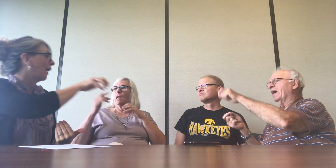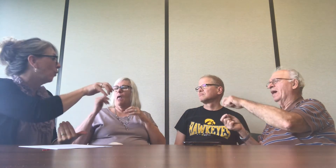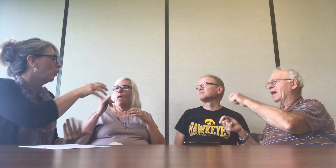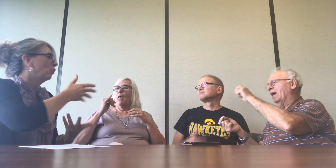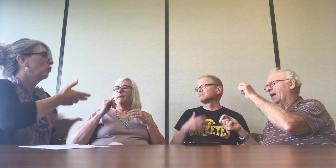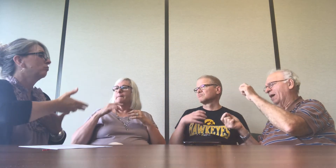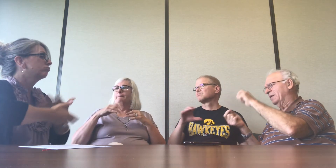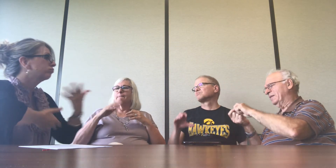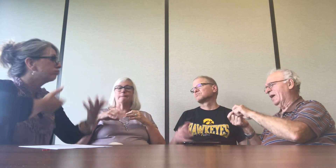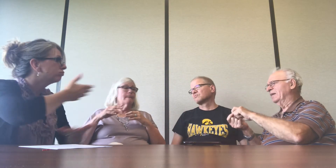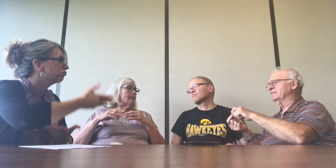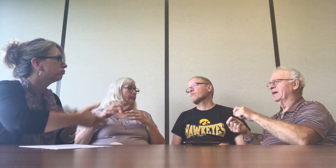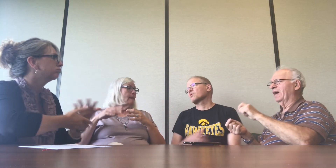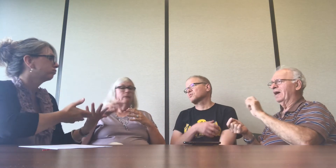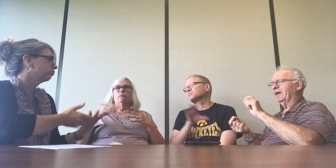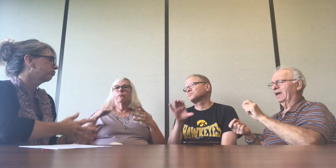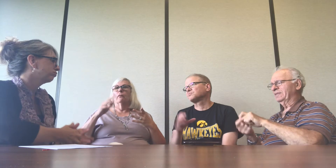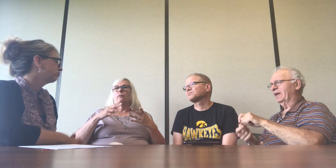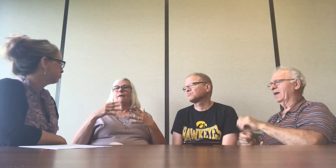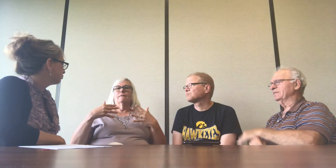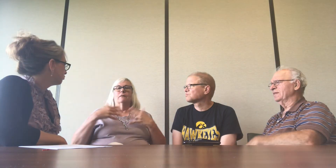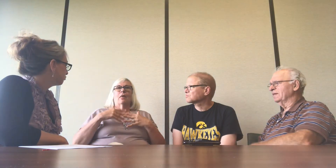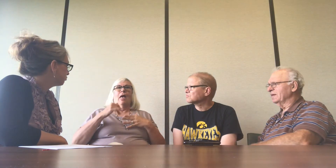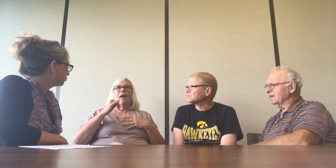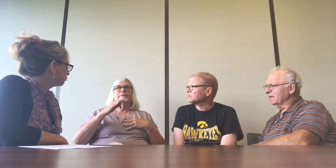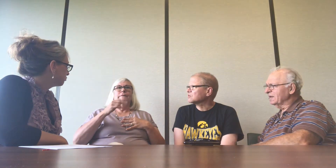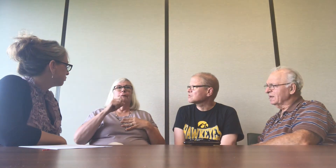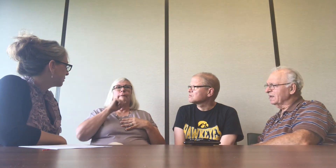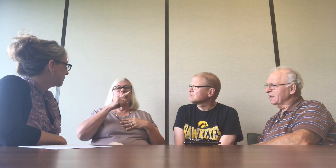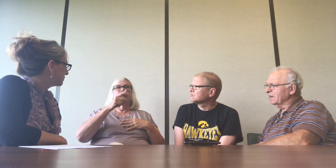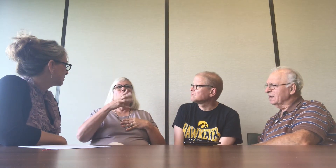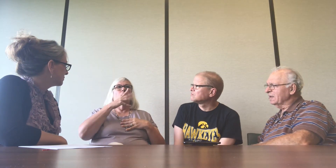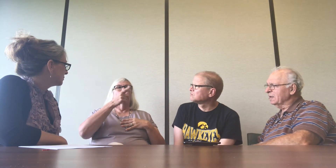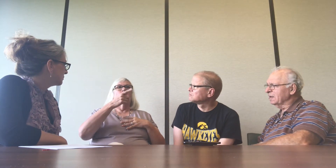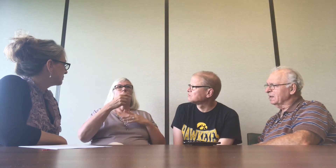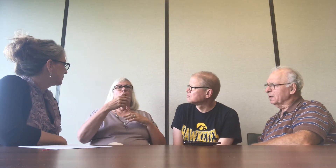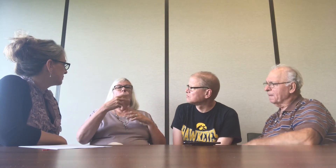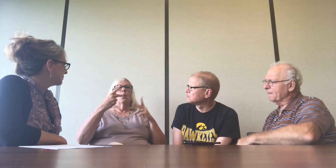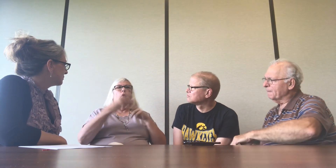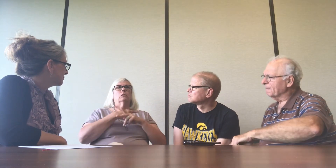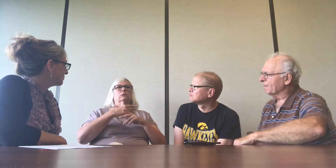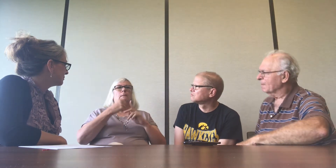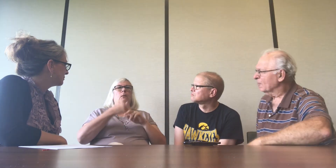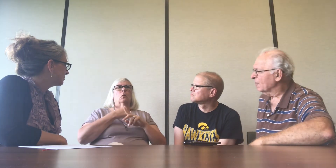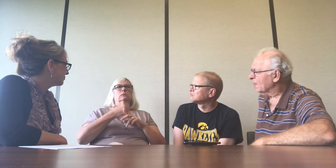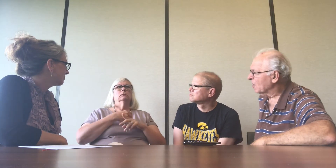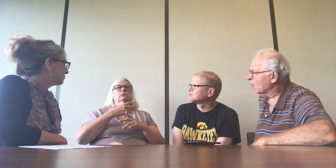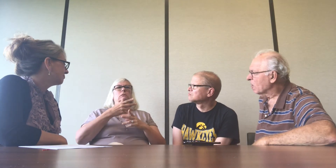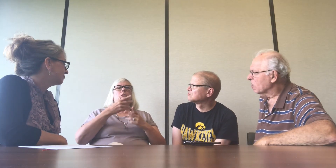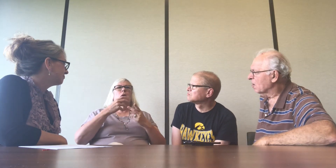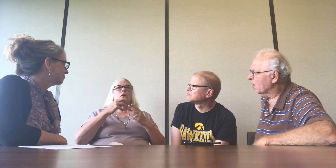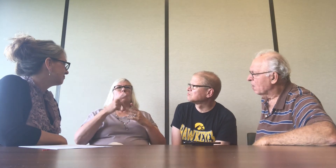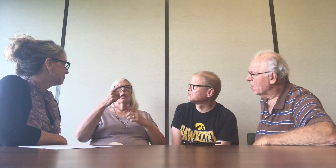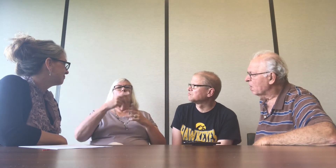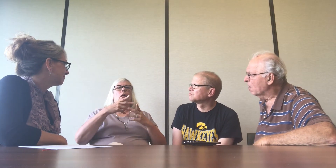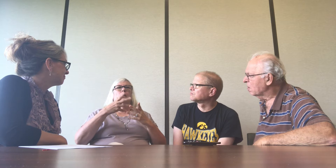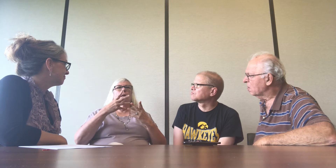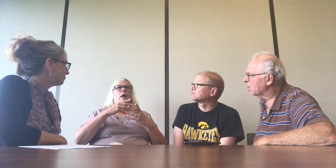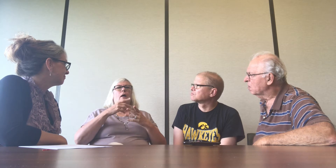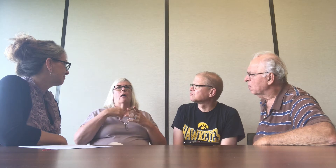help empower them to move on. Shirley, yes, they are afraid that if they report,